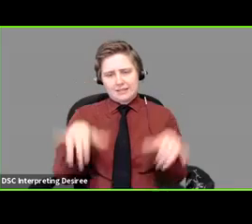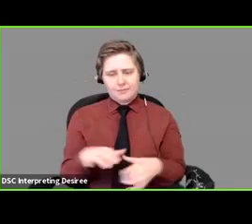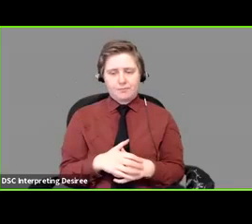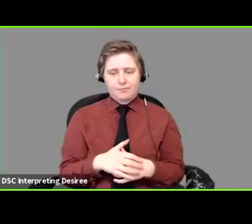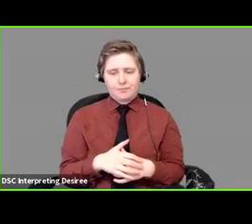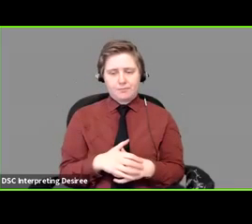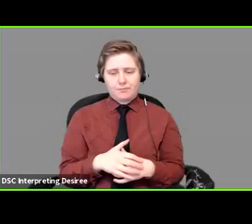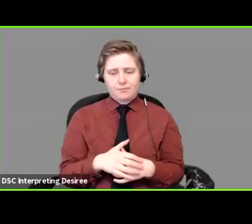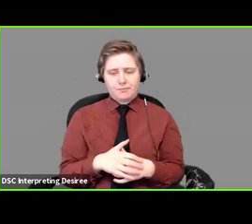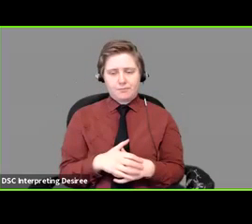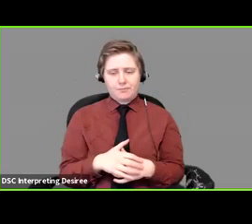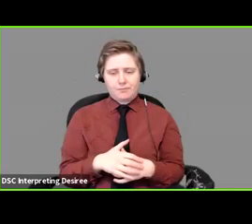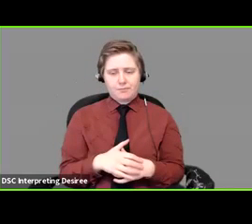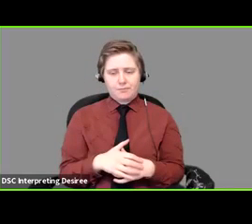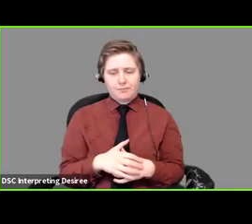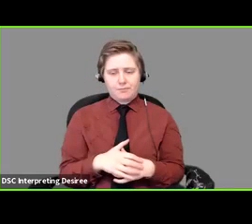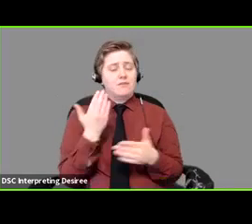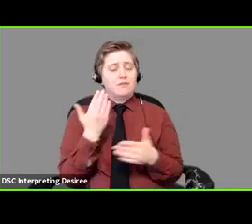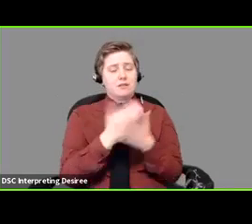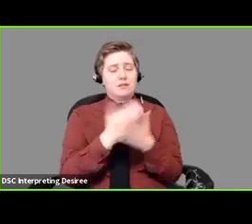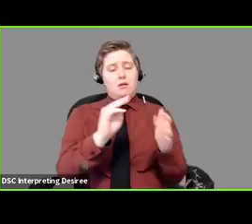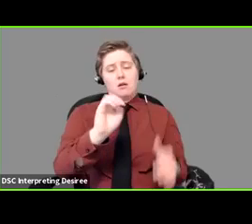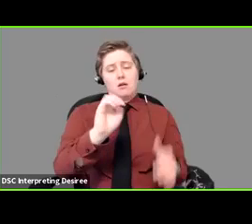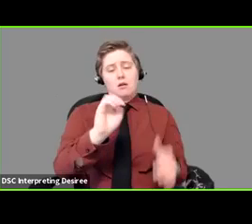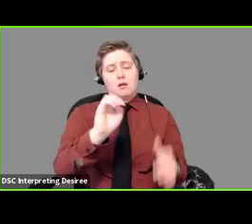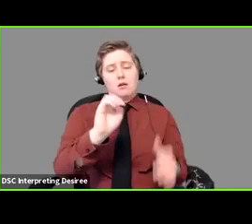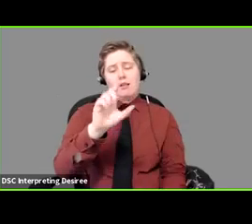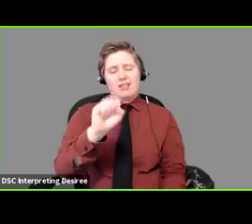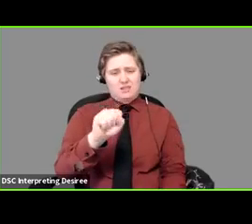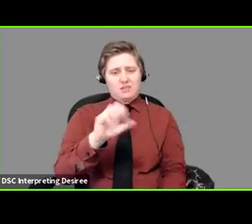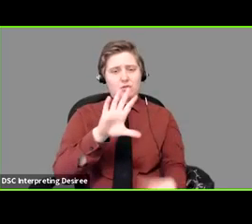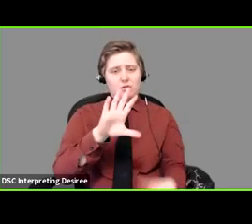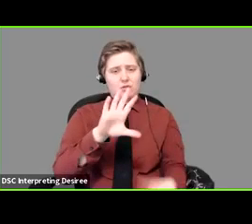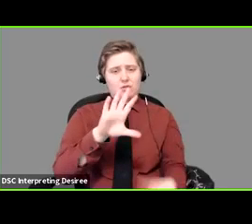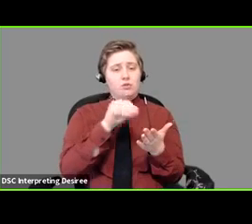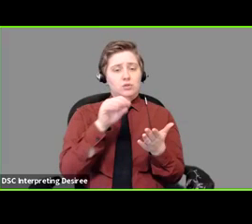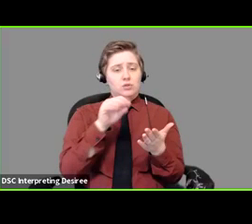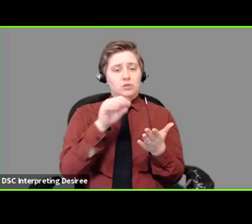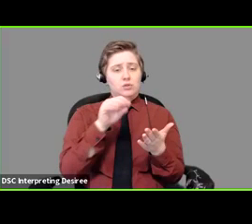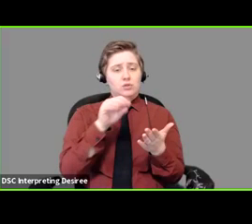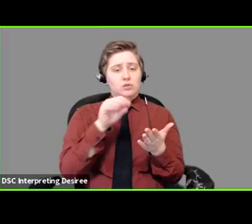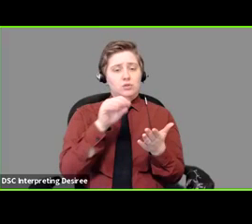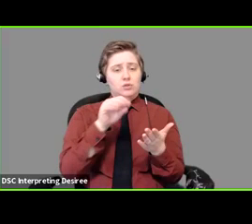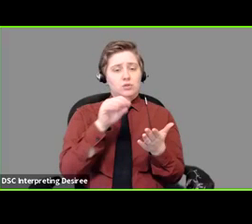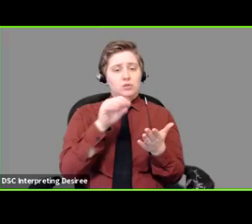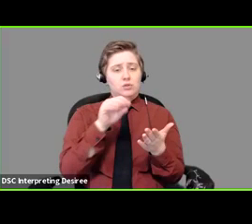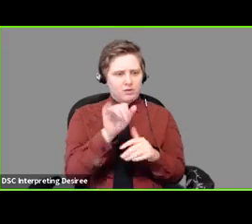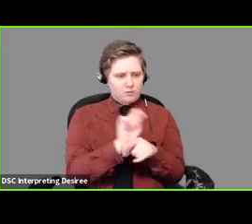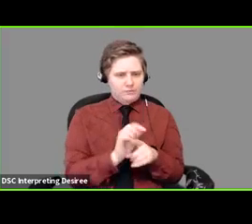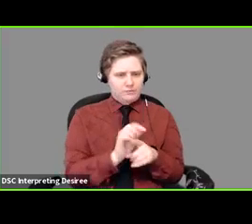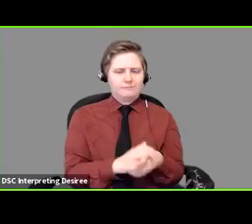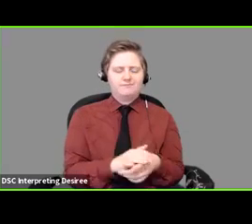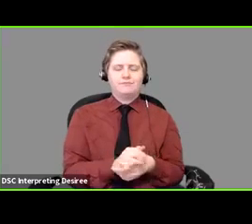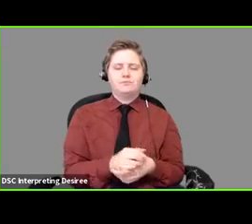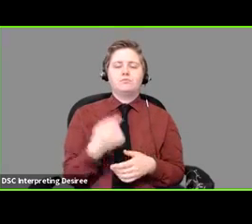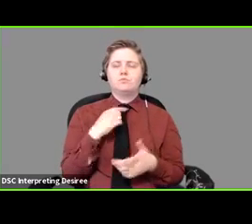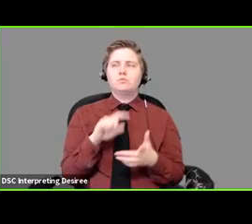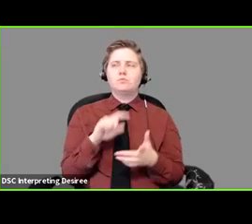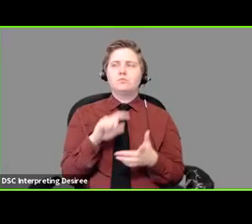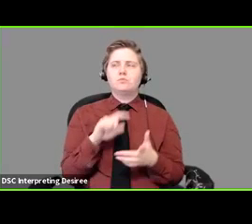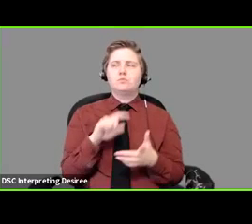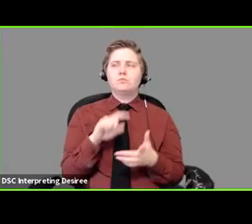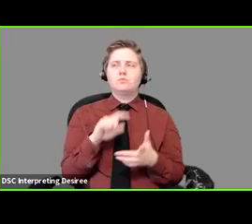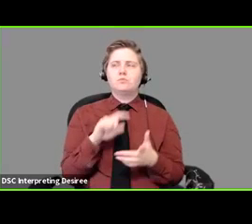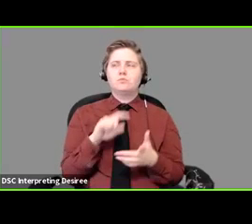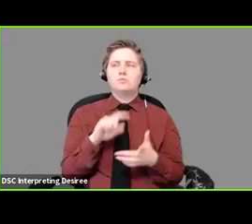we have a series of modules that all of the students go through. We originally, as I stated, started it as a kind